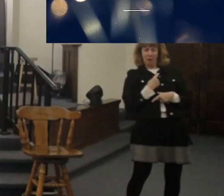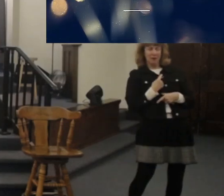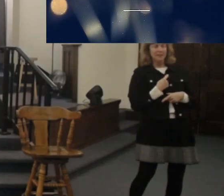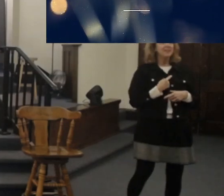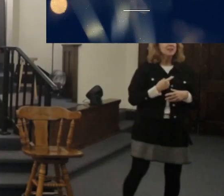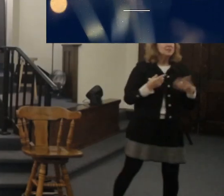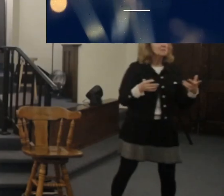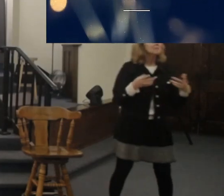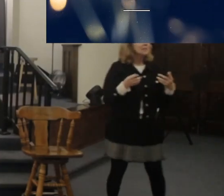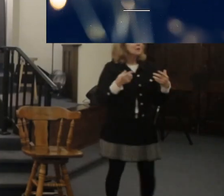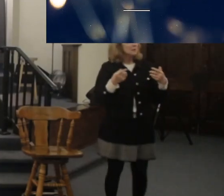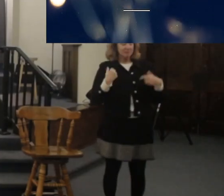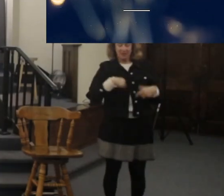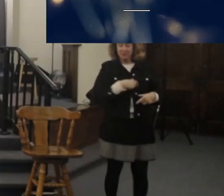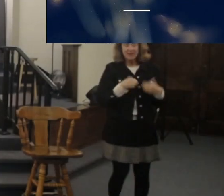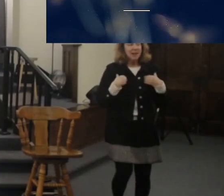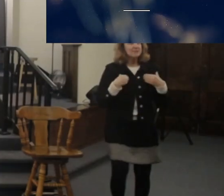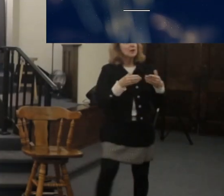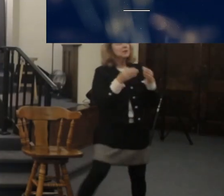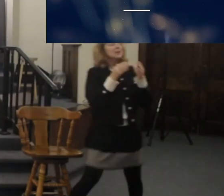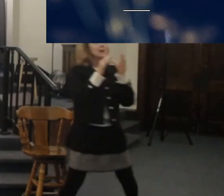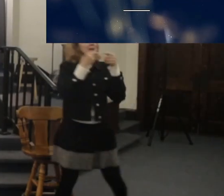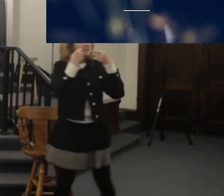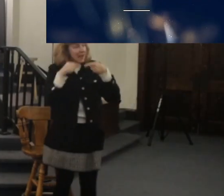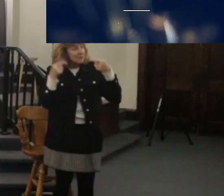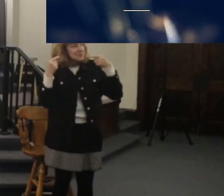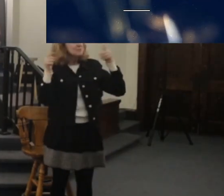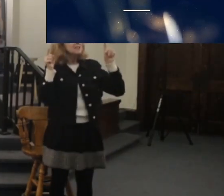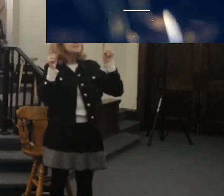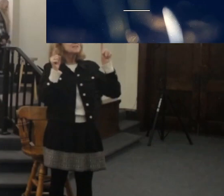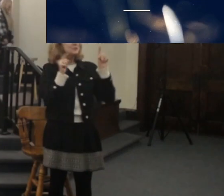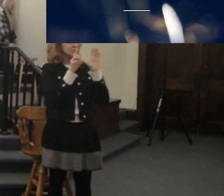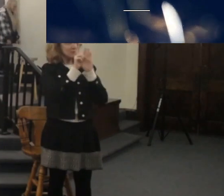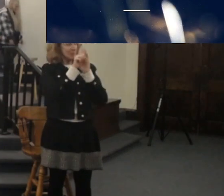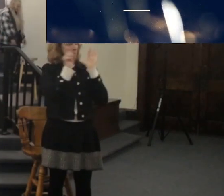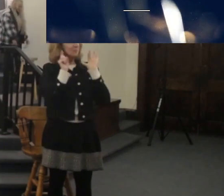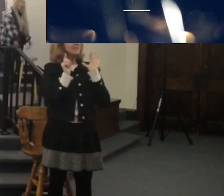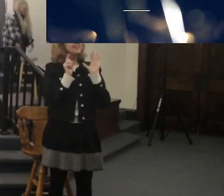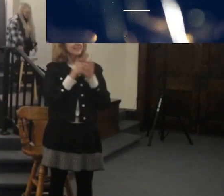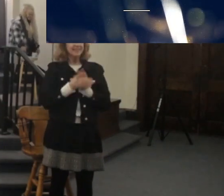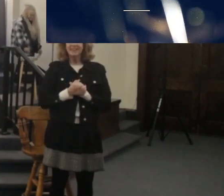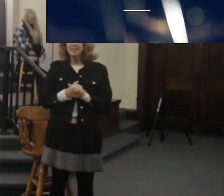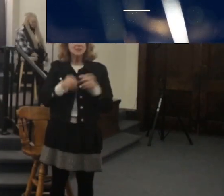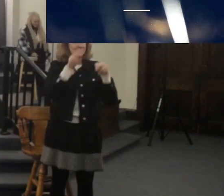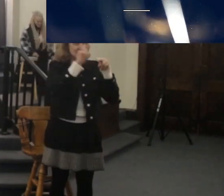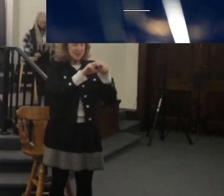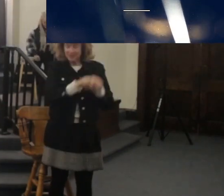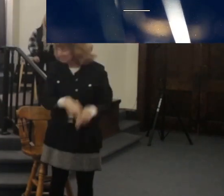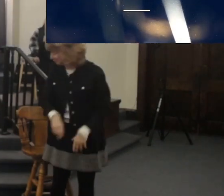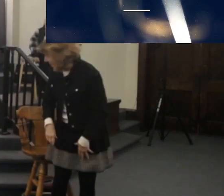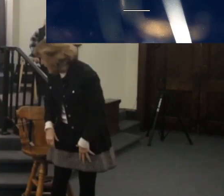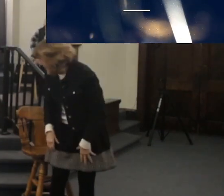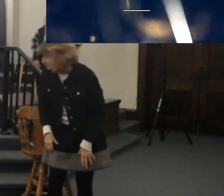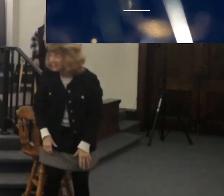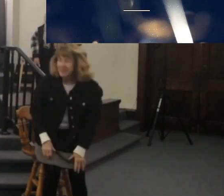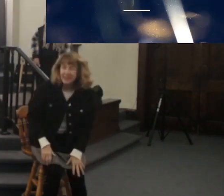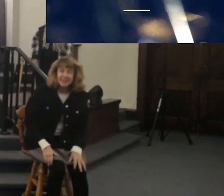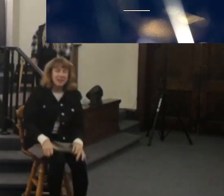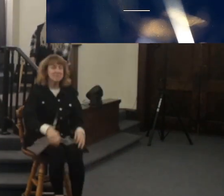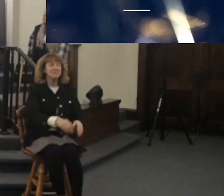have our announcements, prayer and offering, so you could take a seat for 1 second, and then we'll get back to